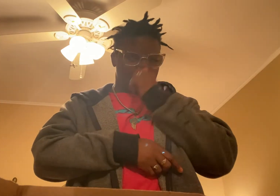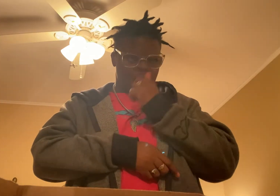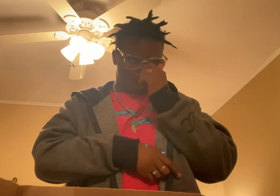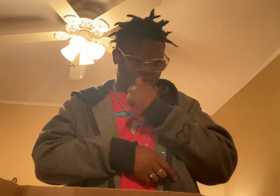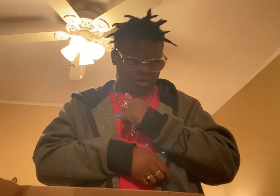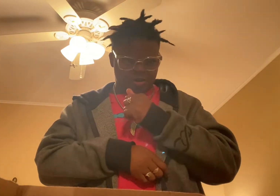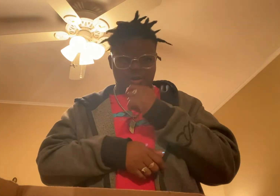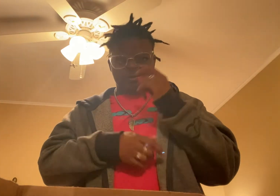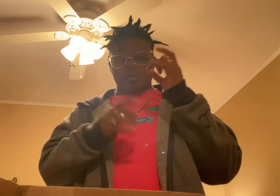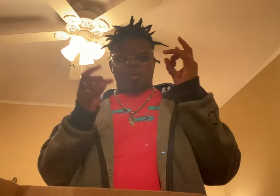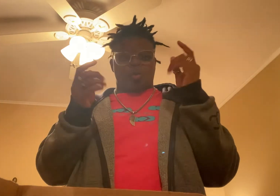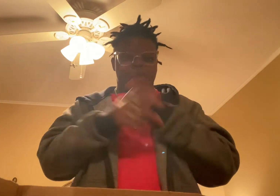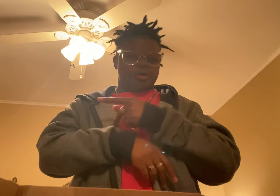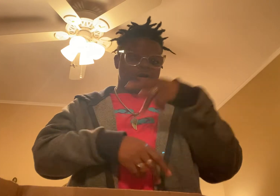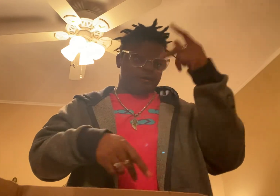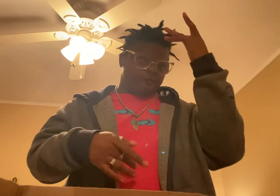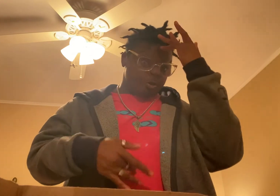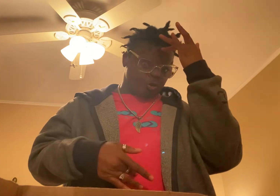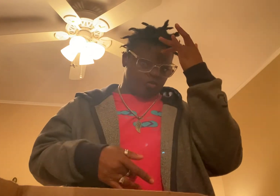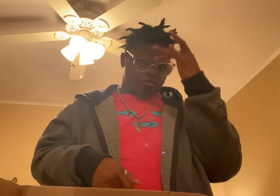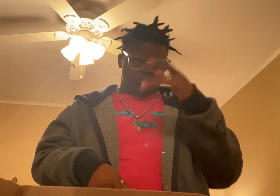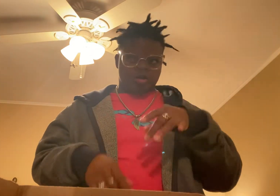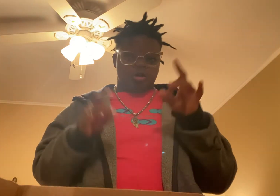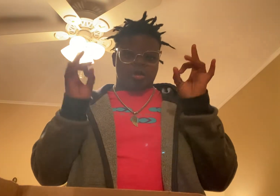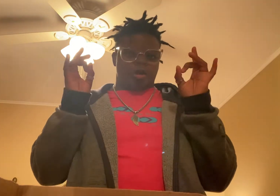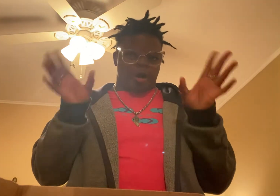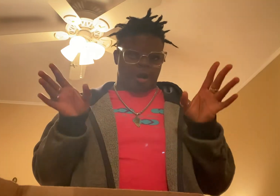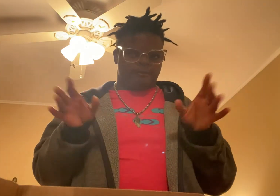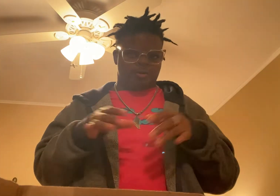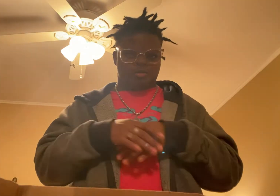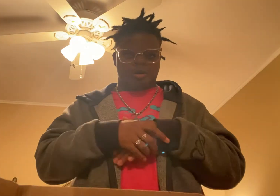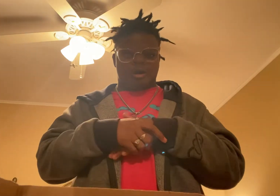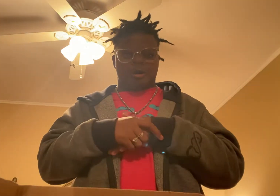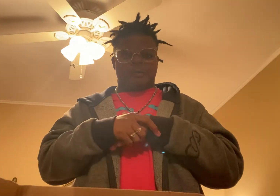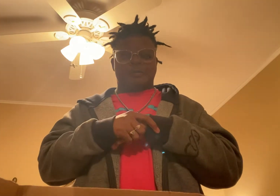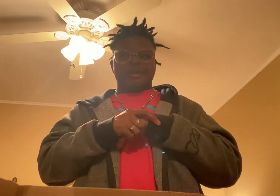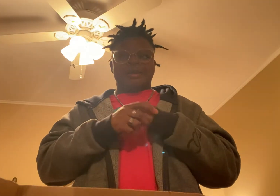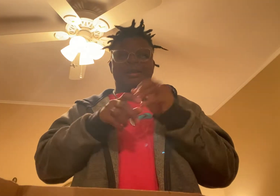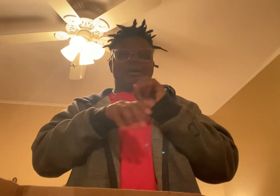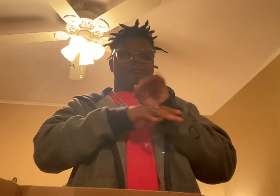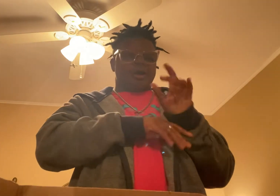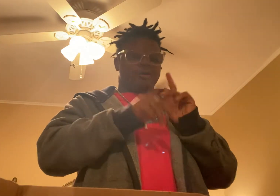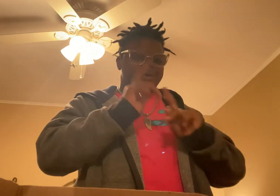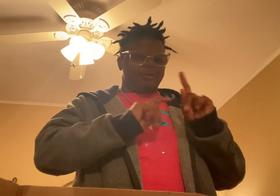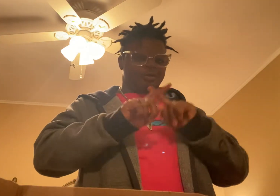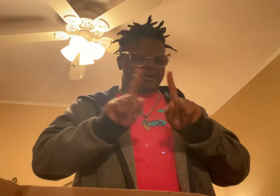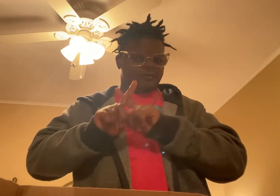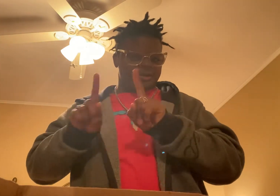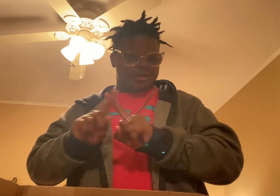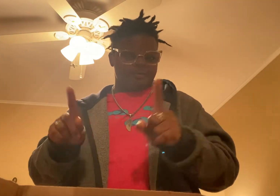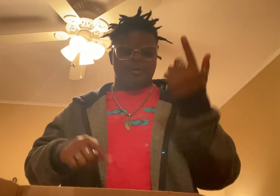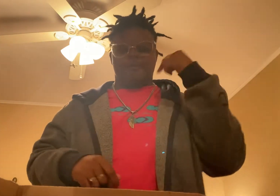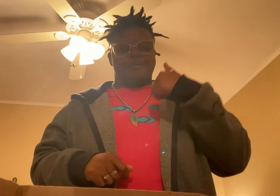cold. Worse than a flu. It's awful. It affects people differently. But for